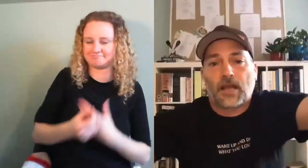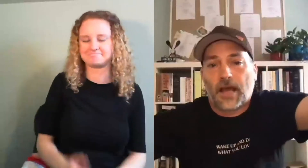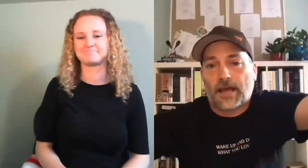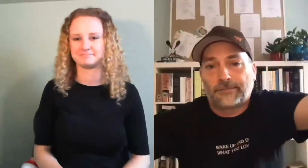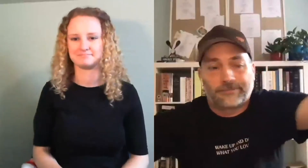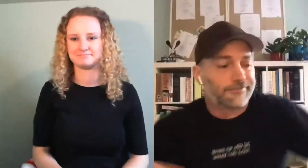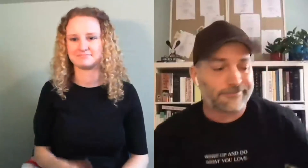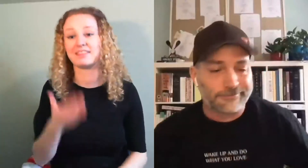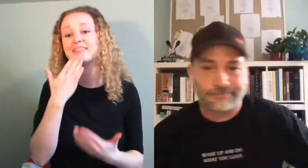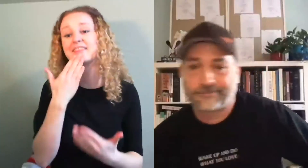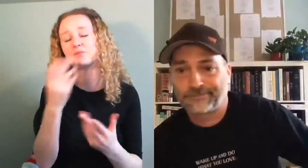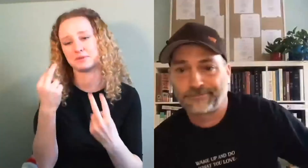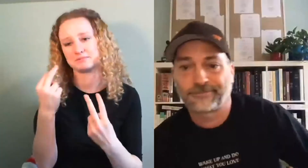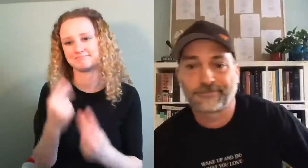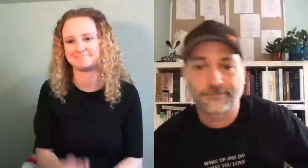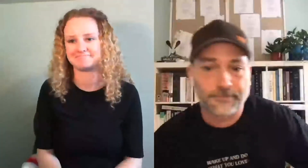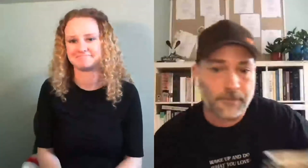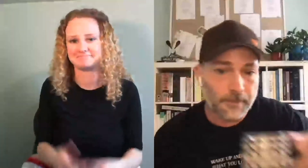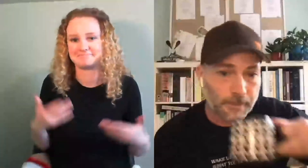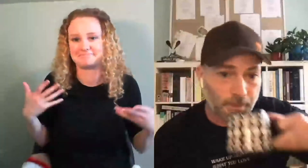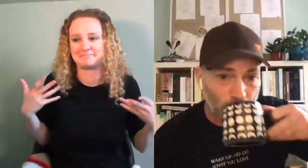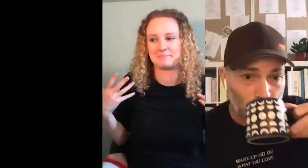That's all I got.